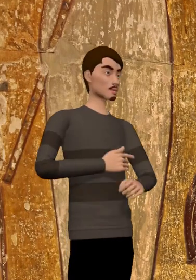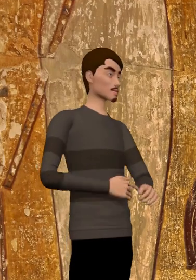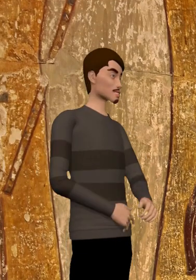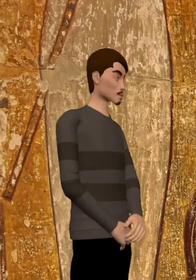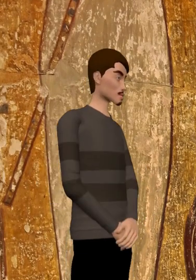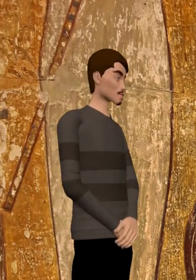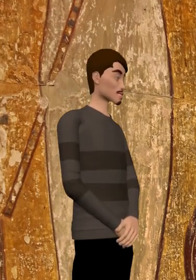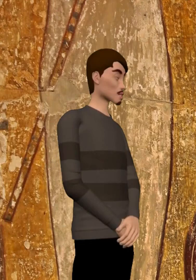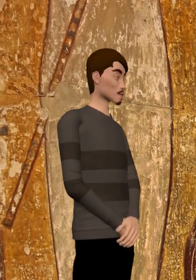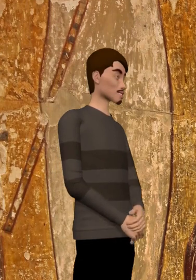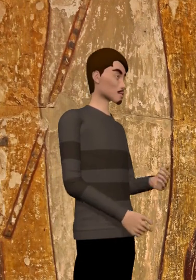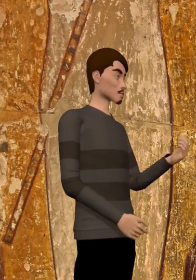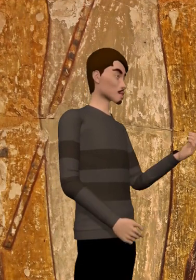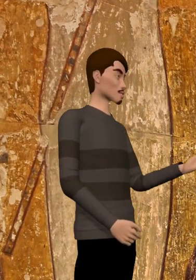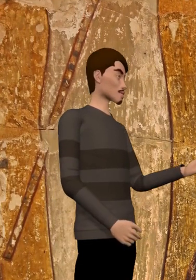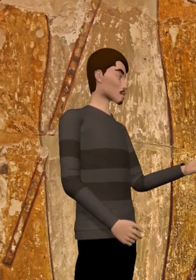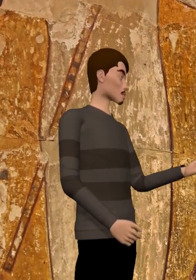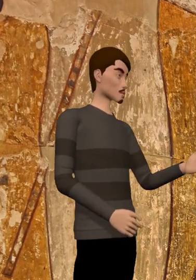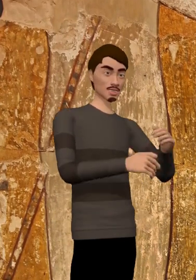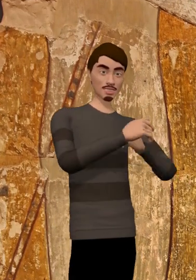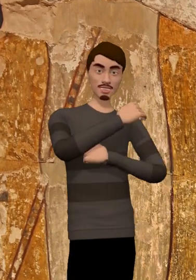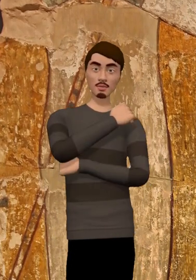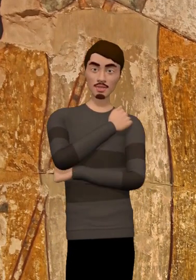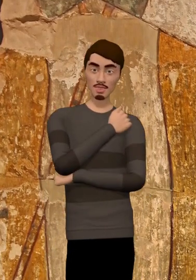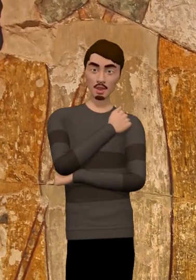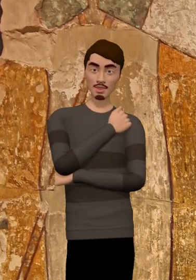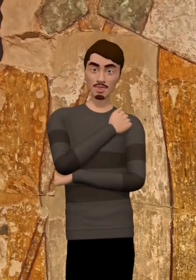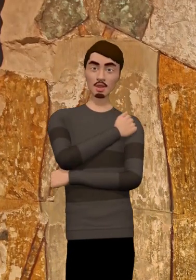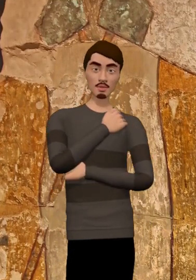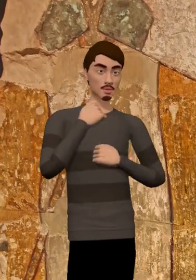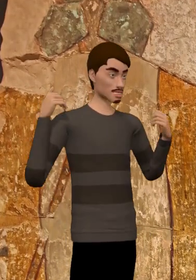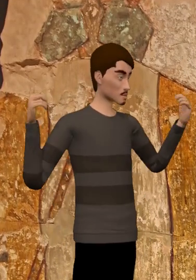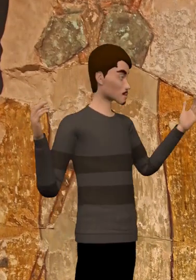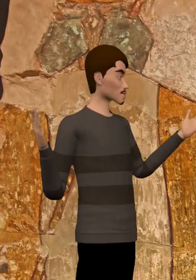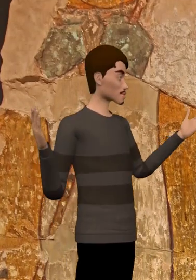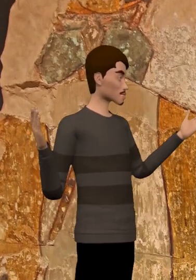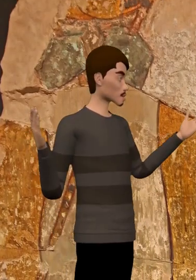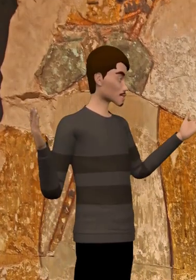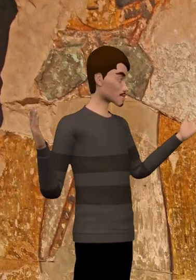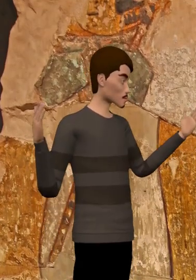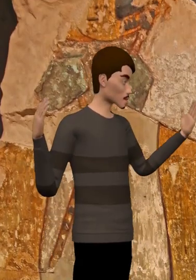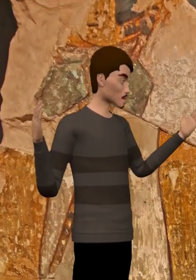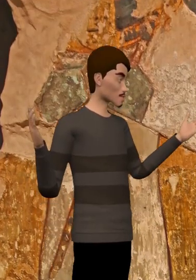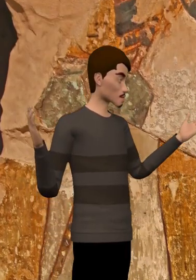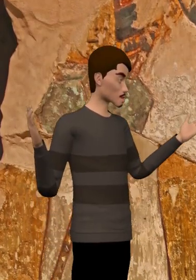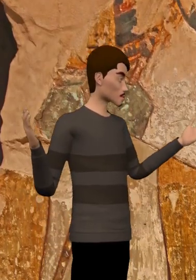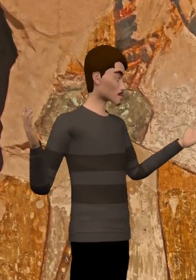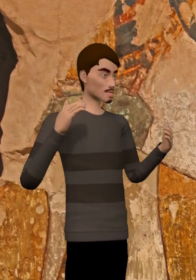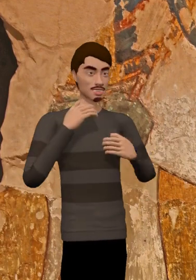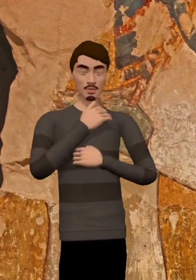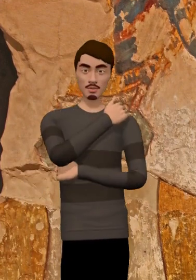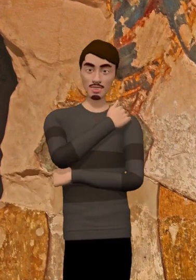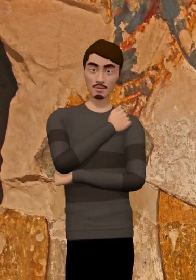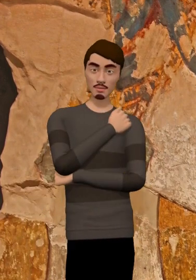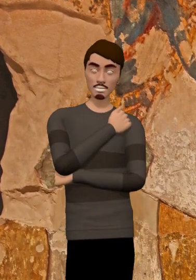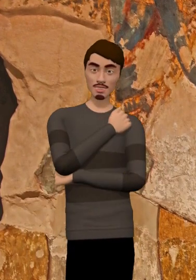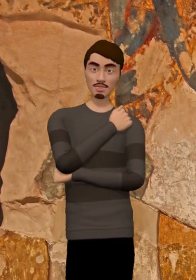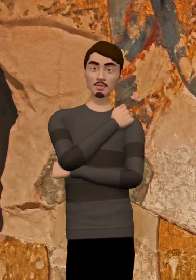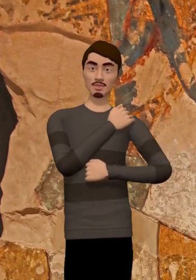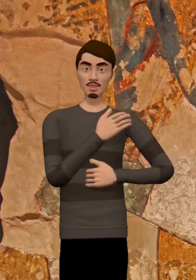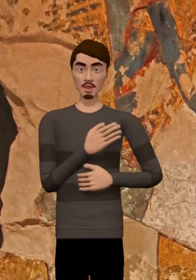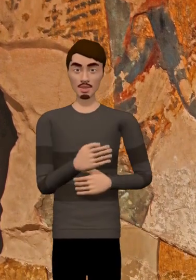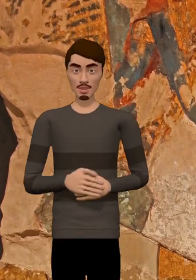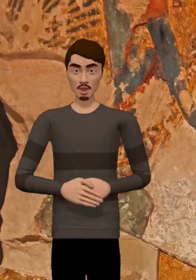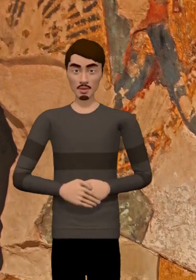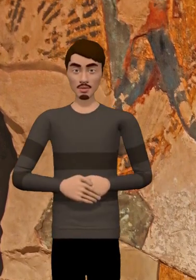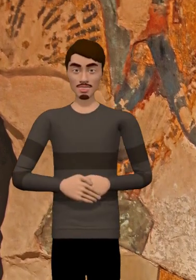The hope of a life after death, in Egyptian culture, was certainly linked to the great love for life that characterized the Egyptians and, at the